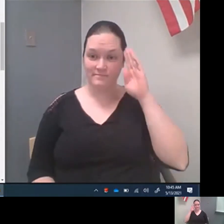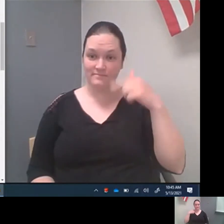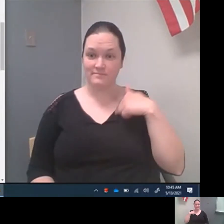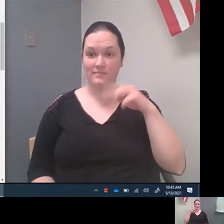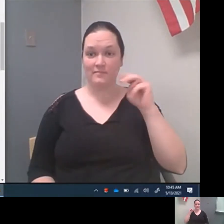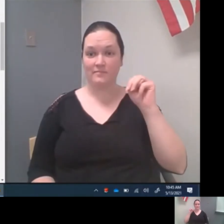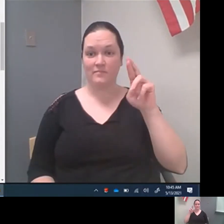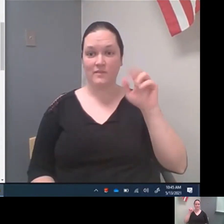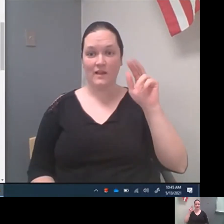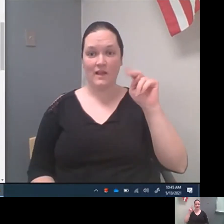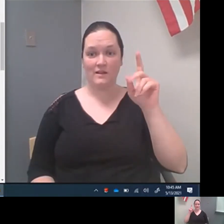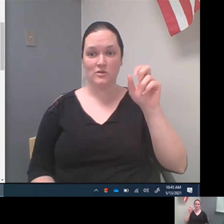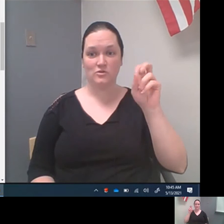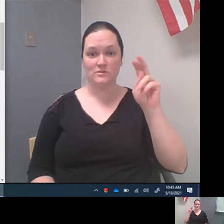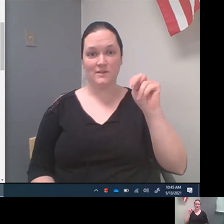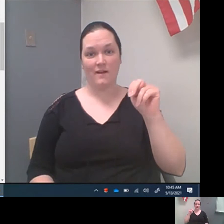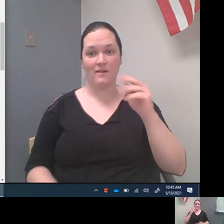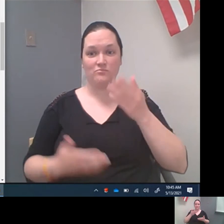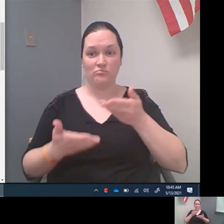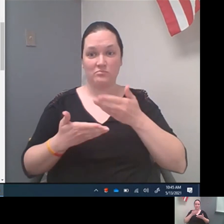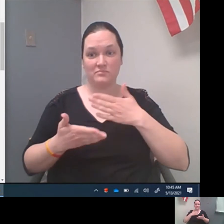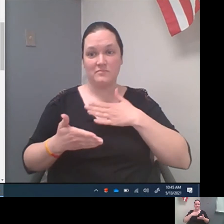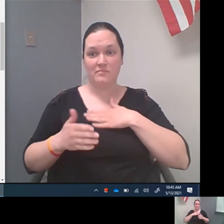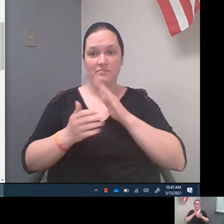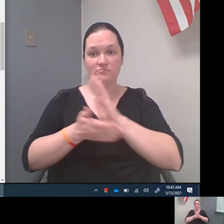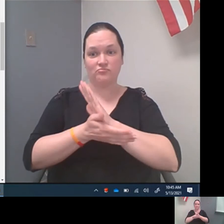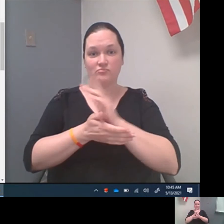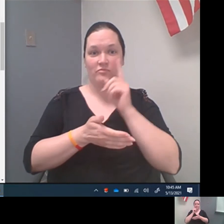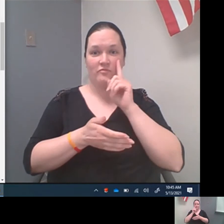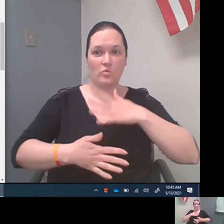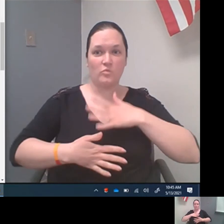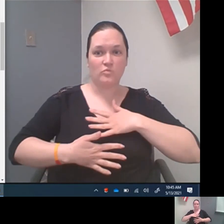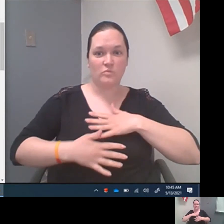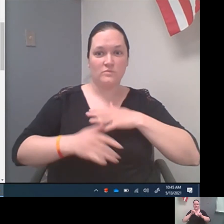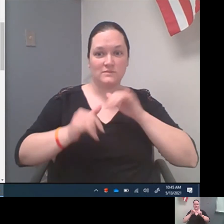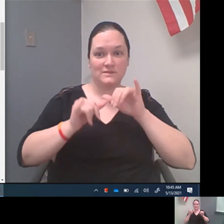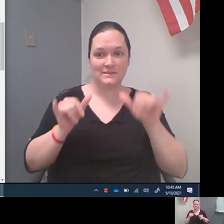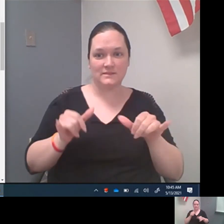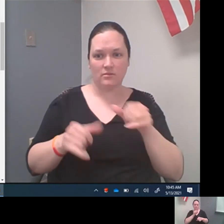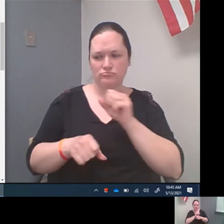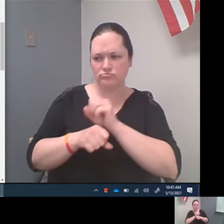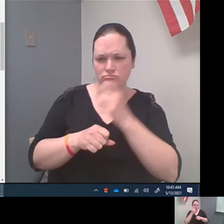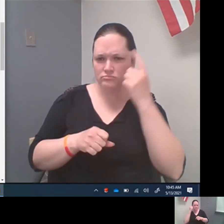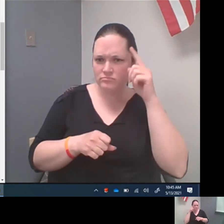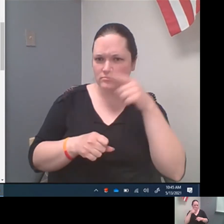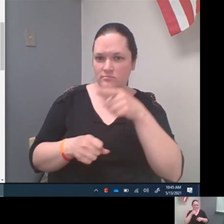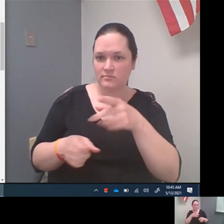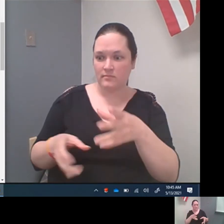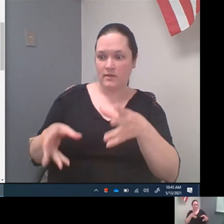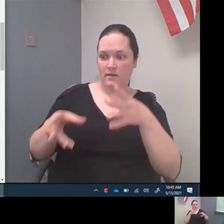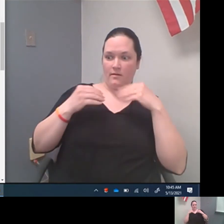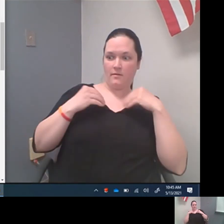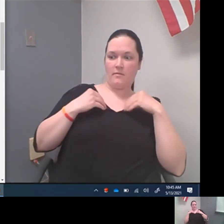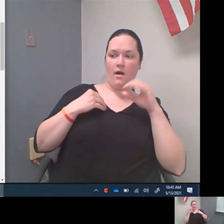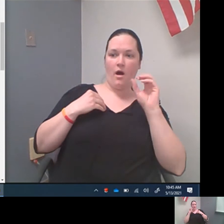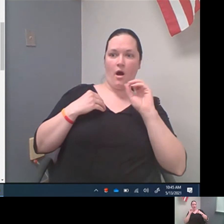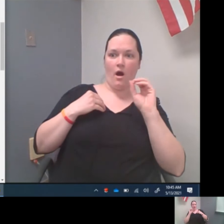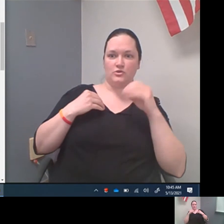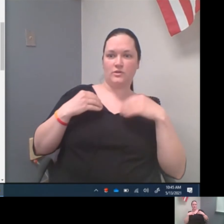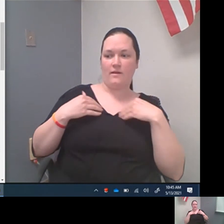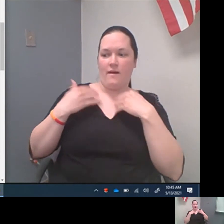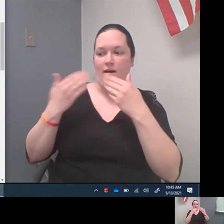Hi, it's Mr. Anderson, and welcome to my podcast on the respiratory system. Function of the respiratory system is basically to take in oxygen and then get